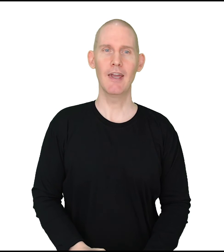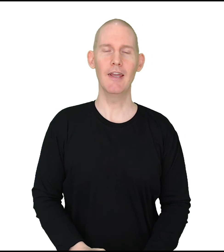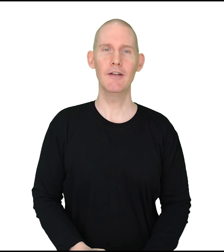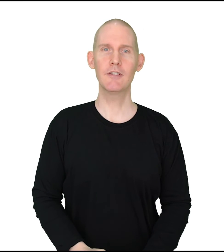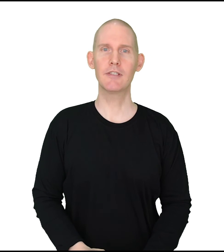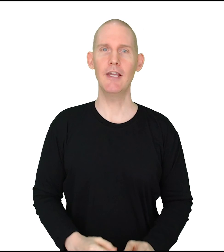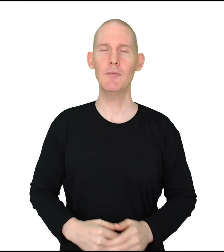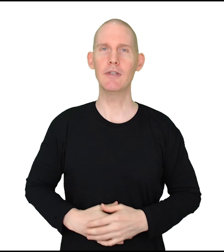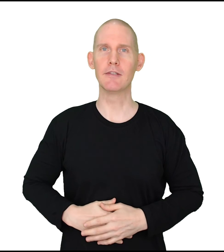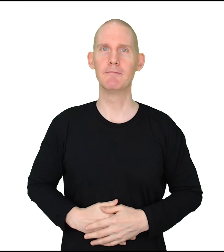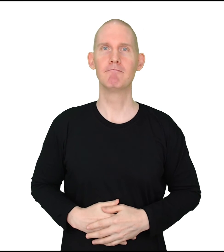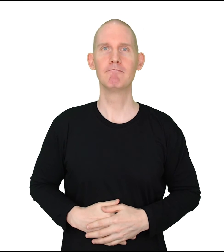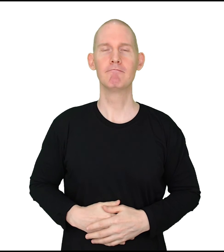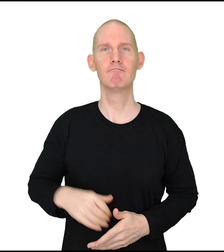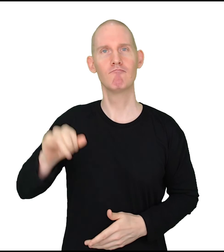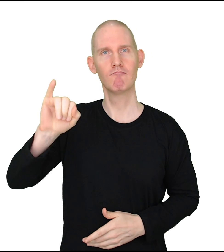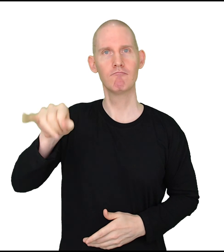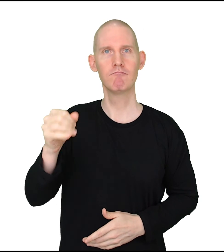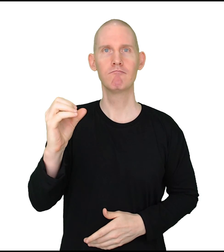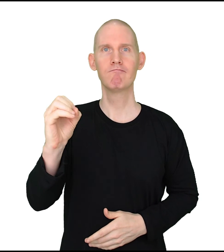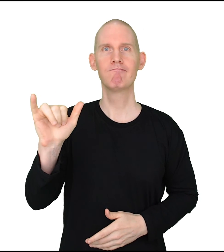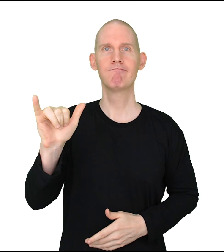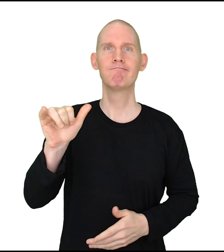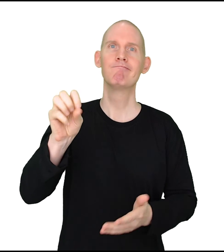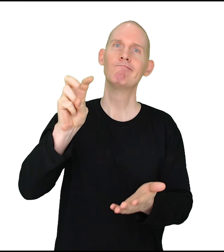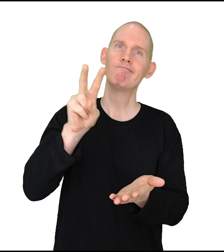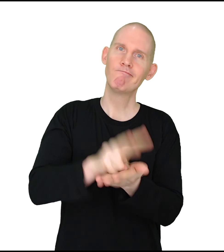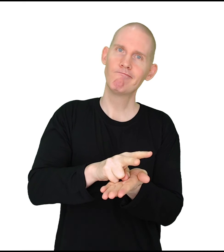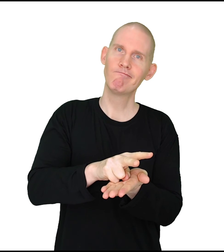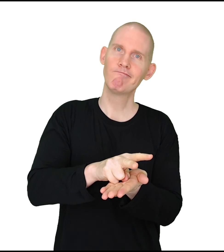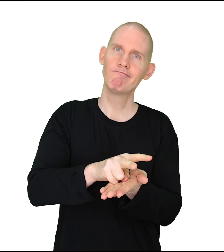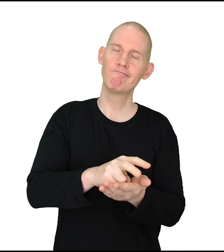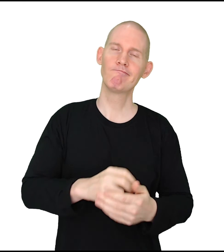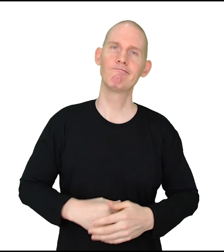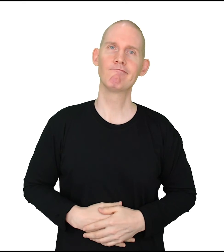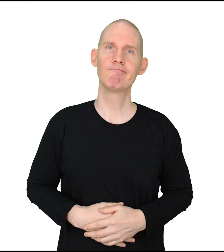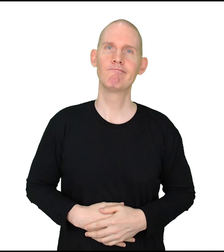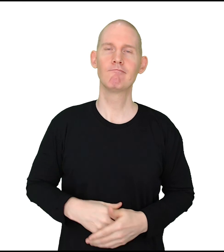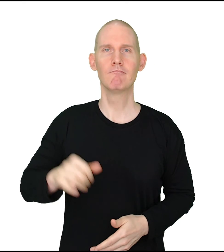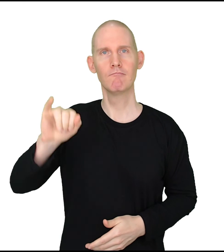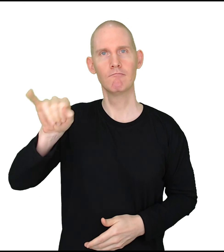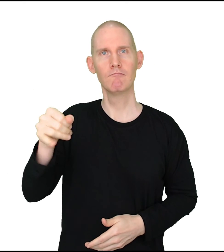And the statement.